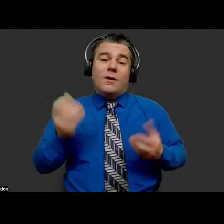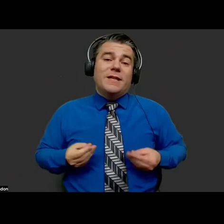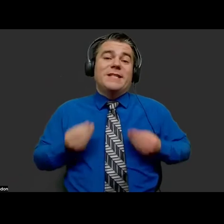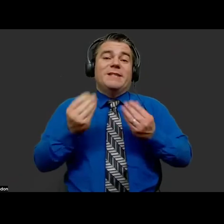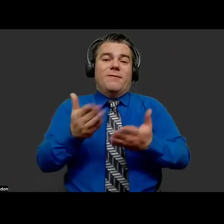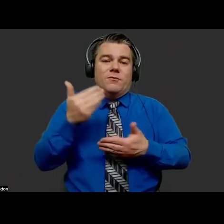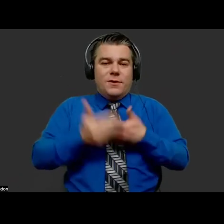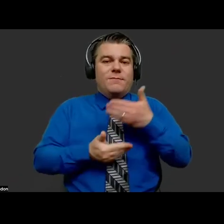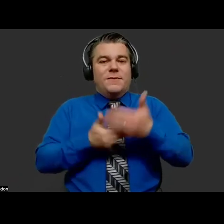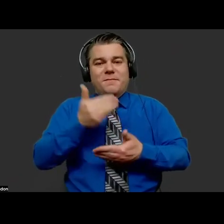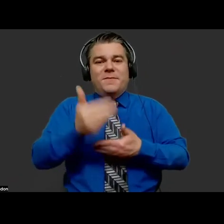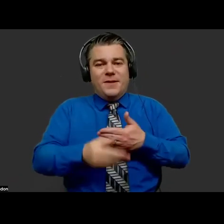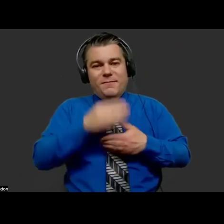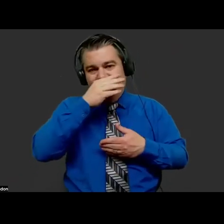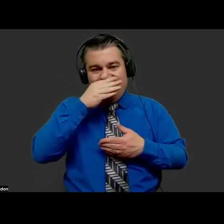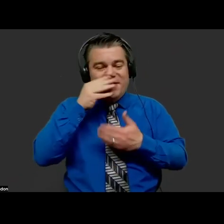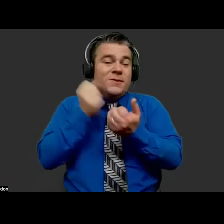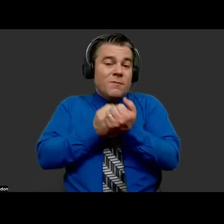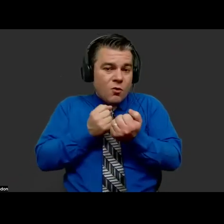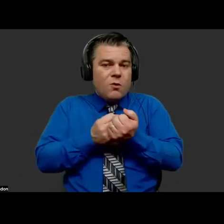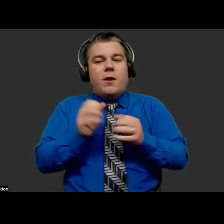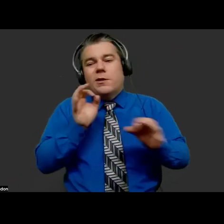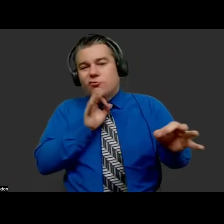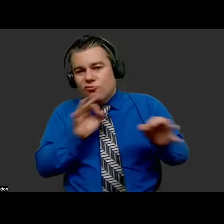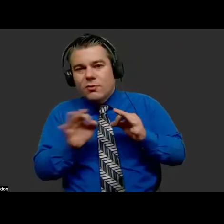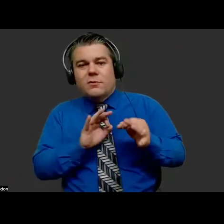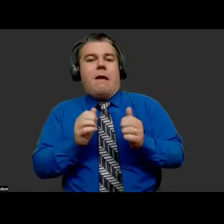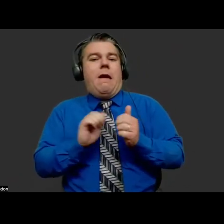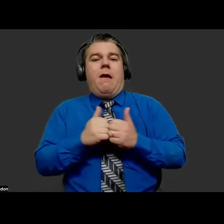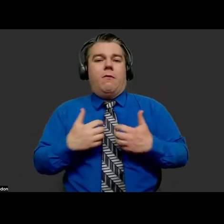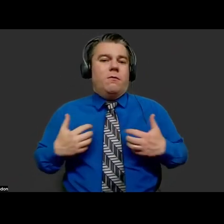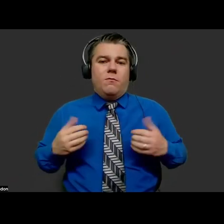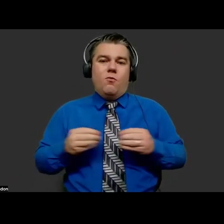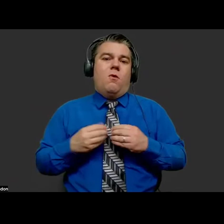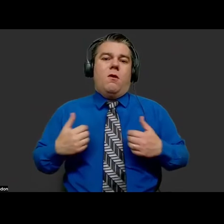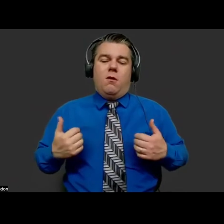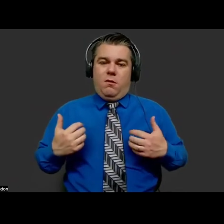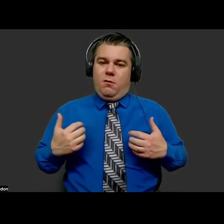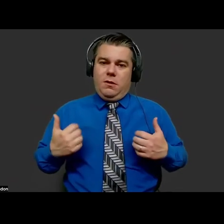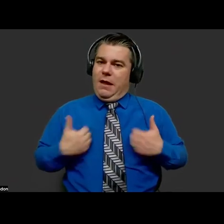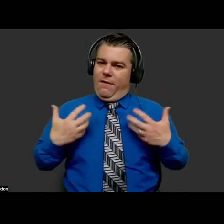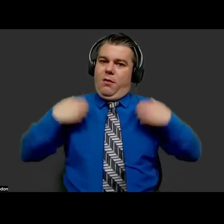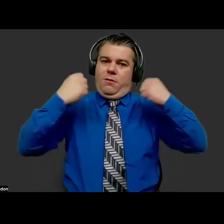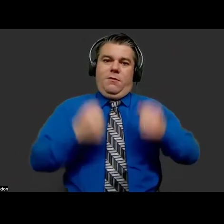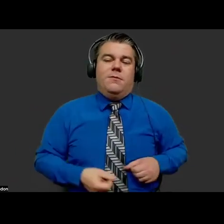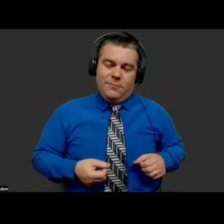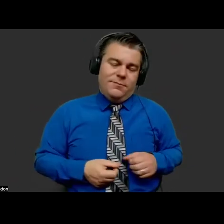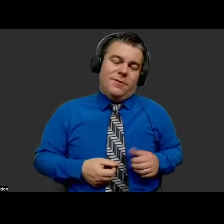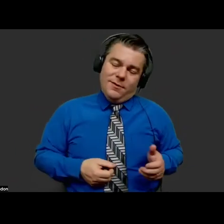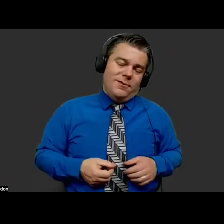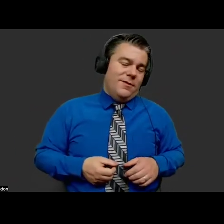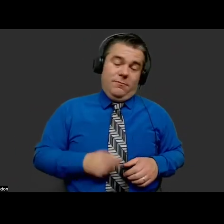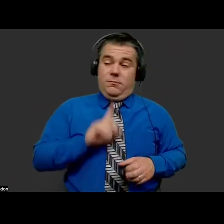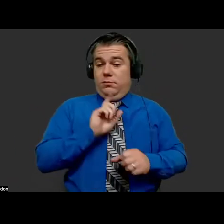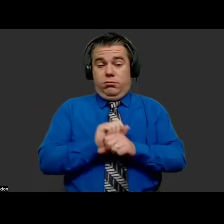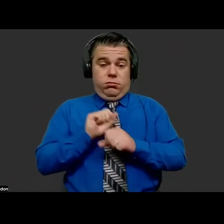step-by-step support and instructions on how to live a healthier life. And this literally is like,